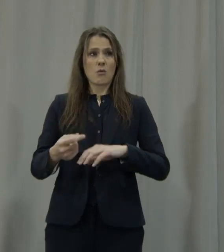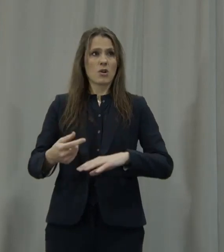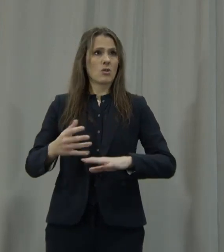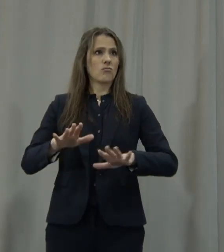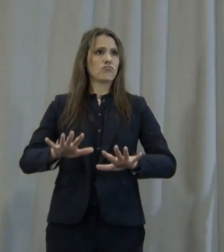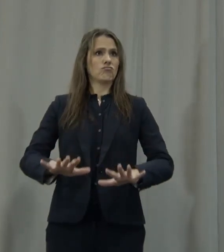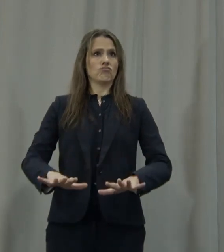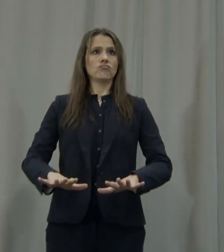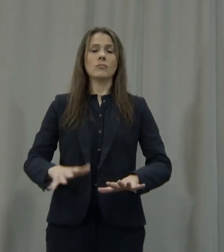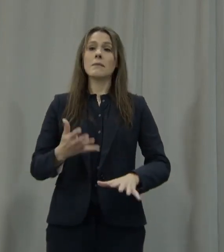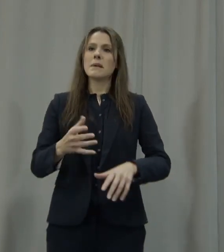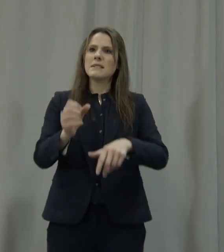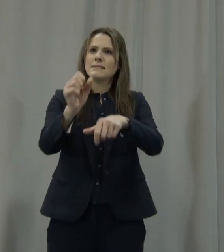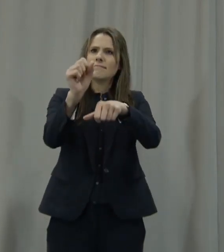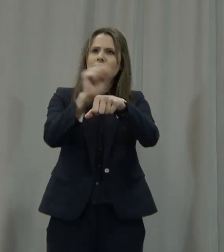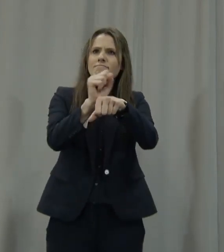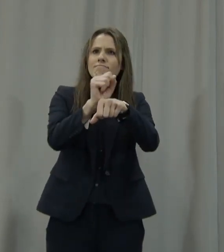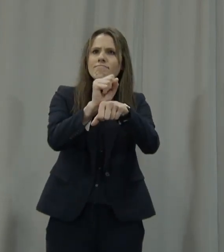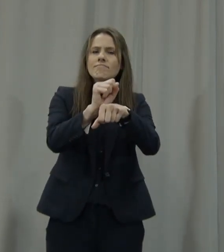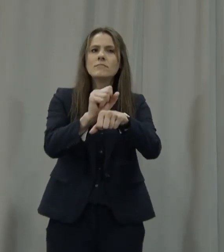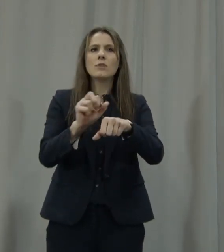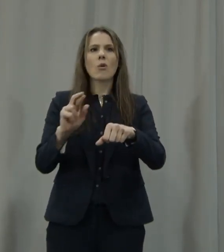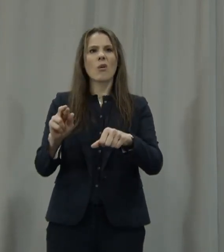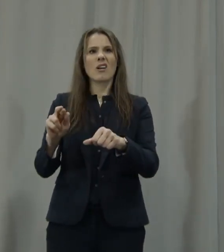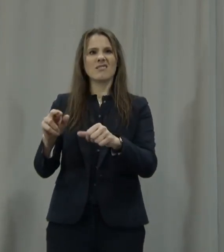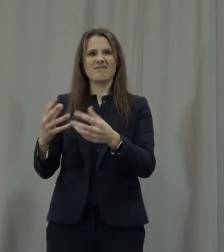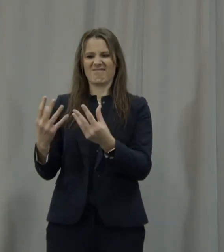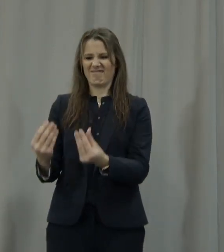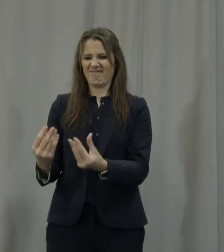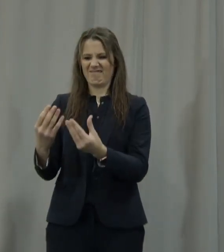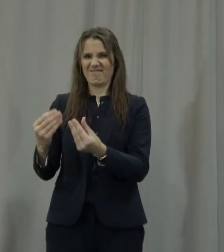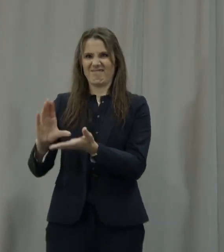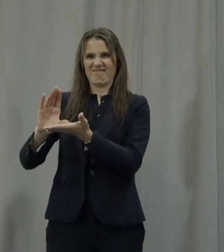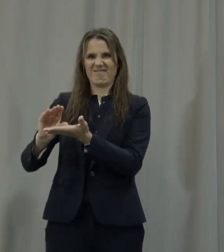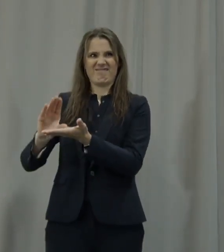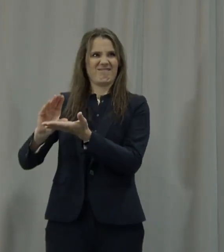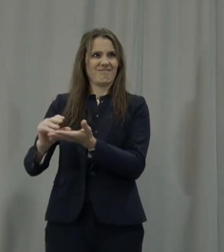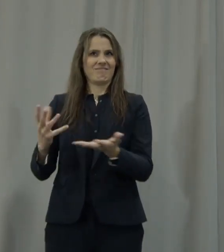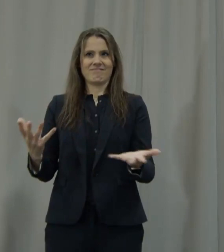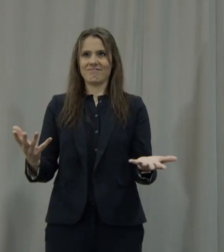whether it is solid or squishy,